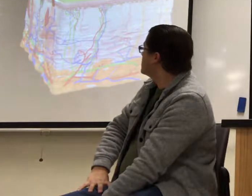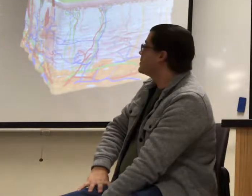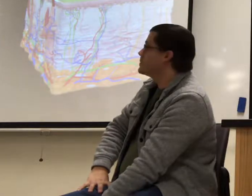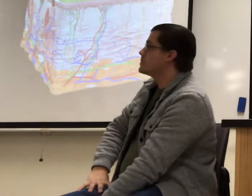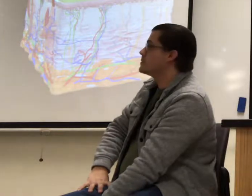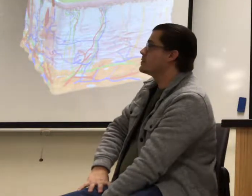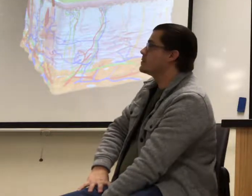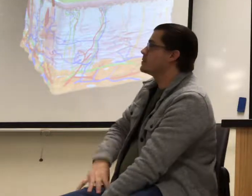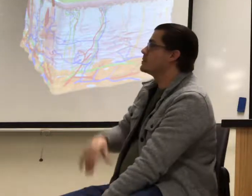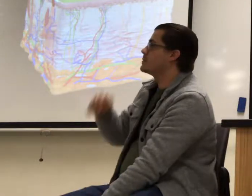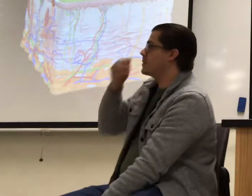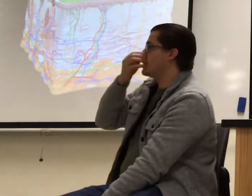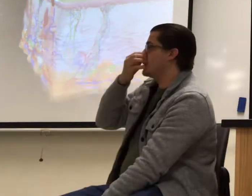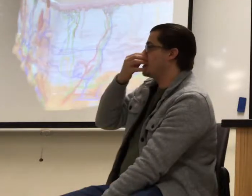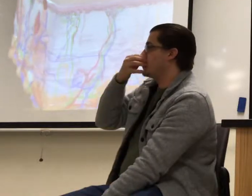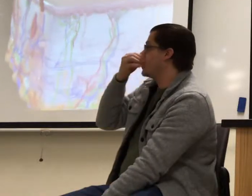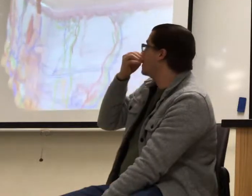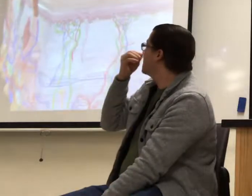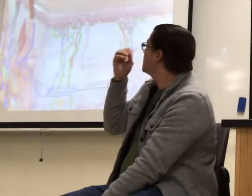it gives you the